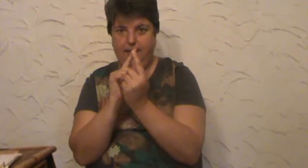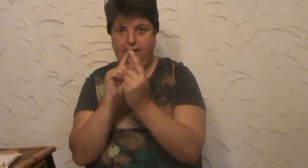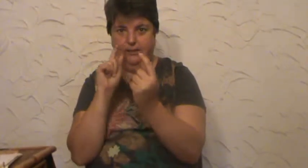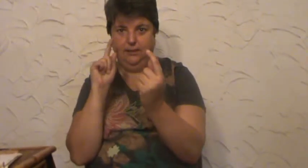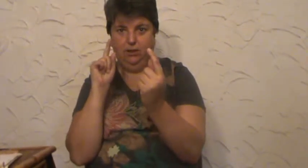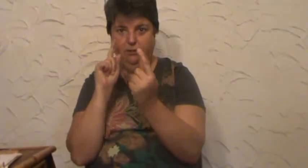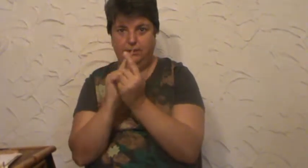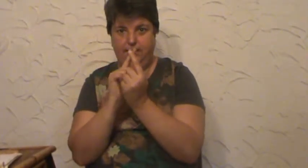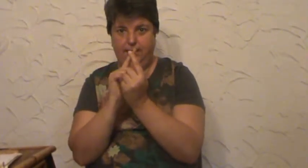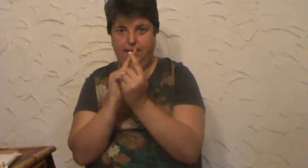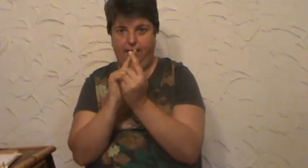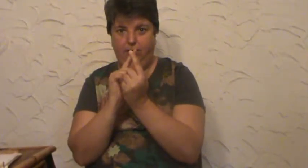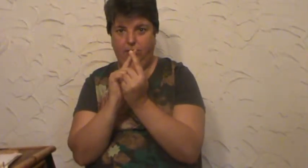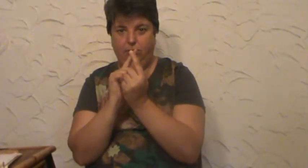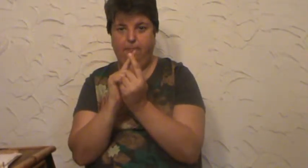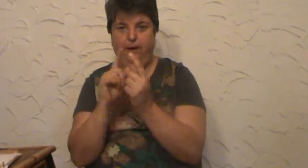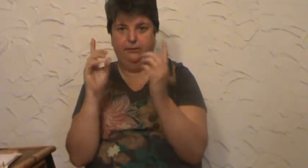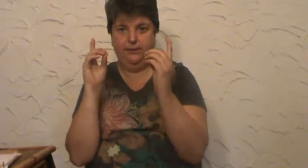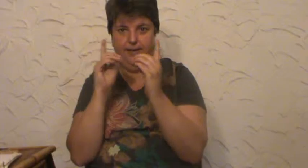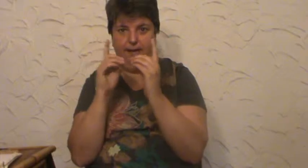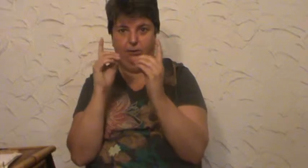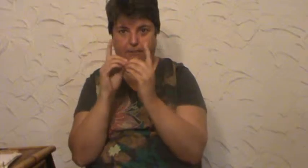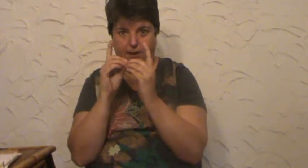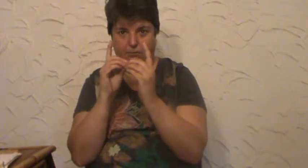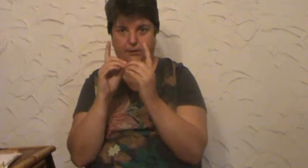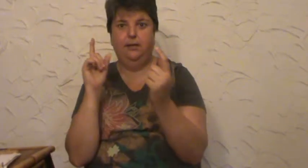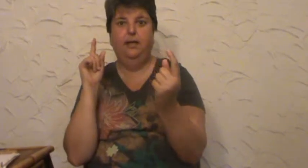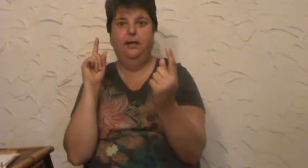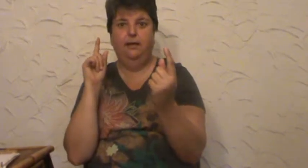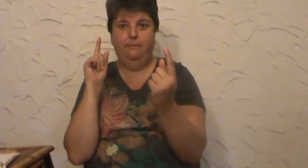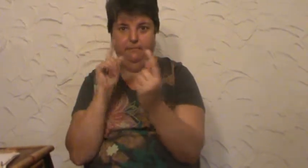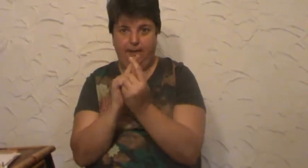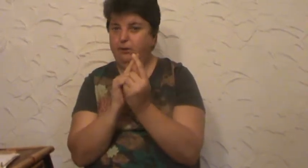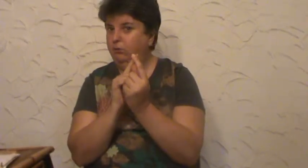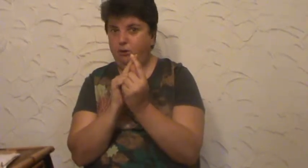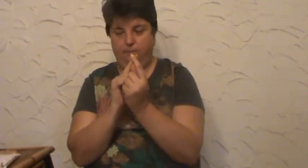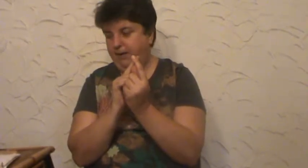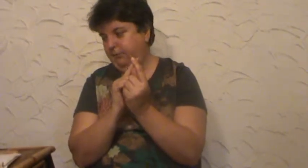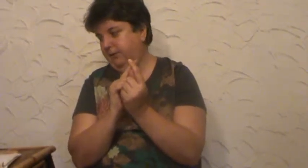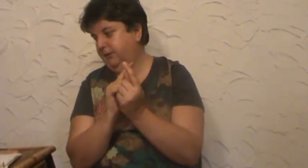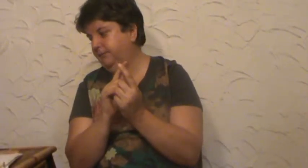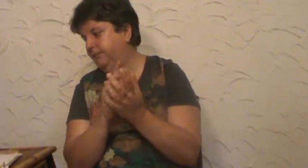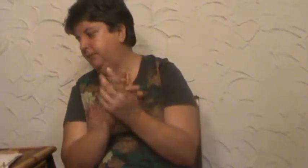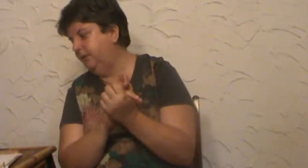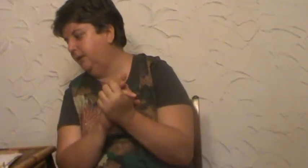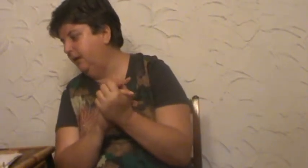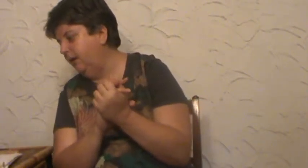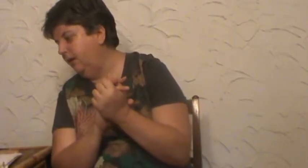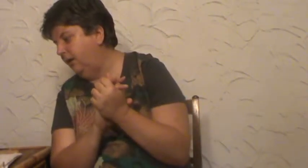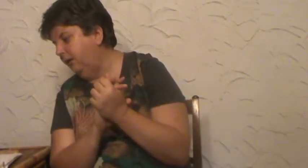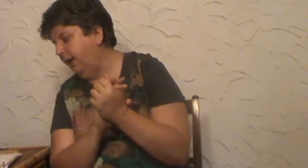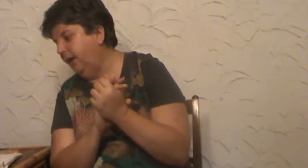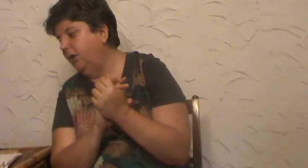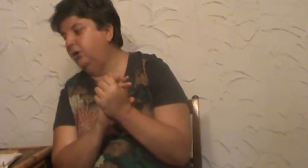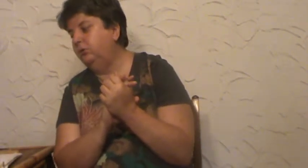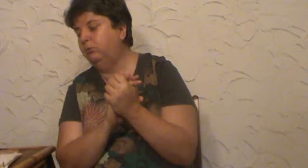is a closed D and you don't bounce. And date, you bounce. Meet, you don't bounce. Okay,